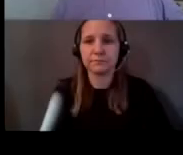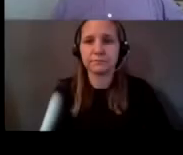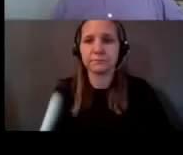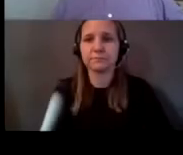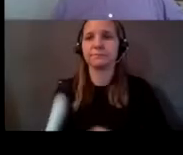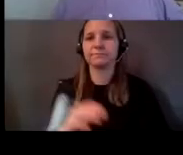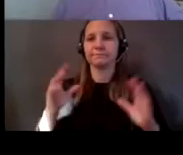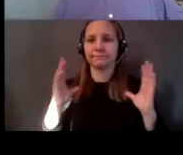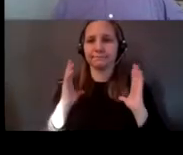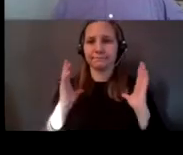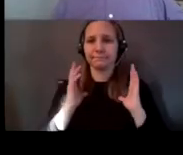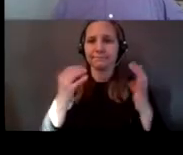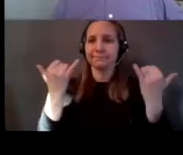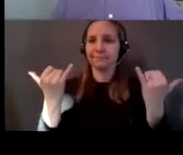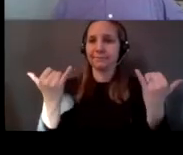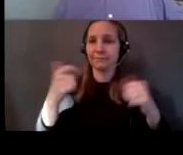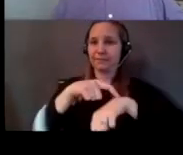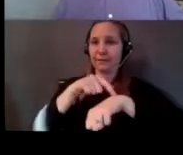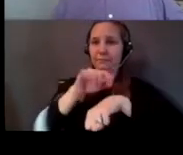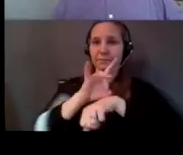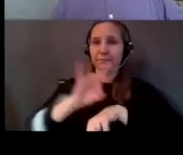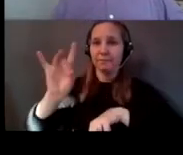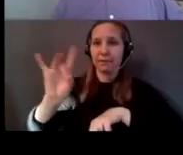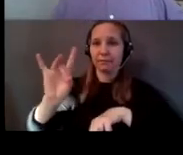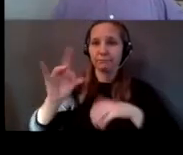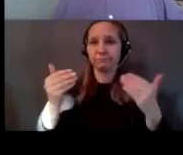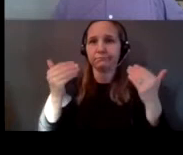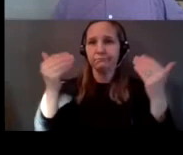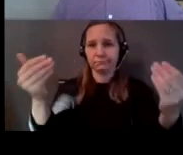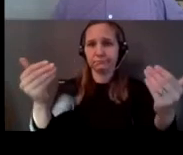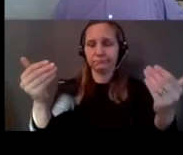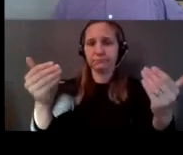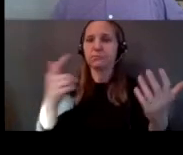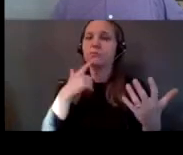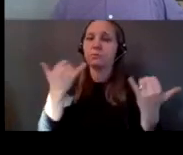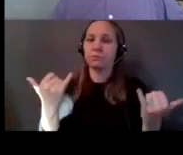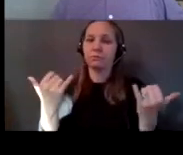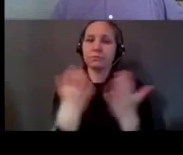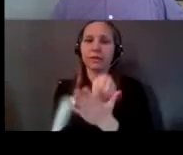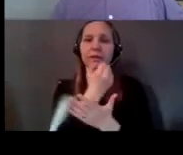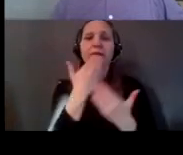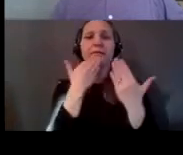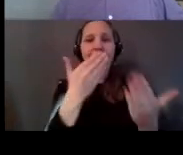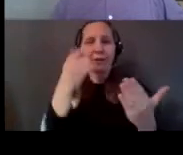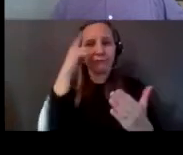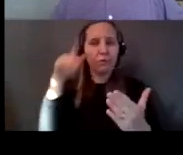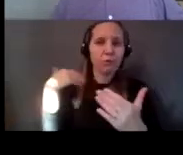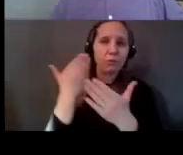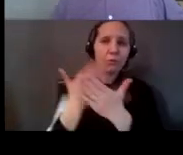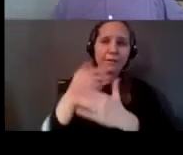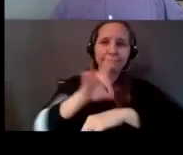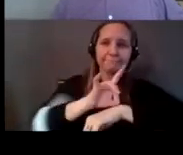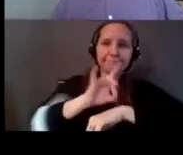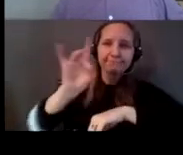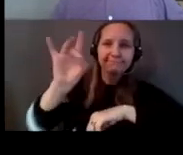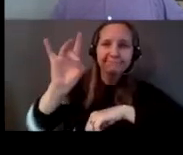Okay, all right. Seeing that it's 8 o'clock, I think we'll get started. Thanks to everyone for being so timely this morning. And